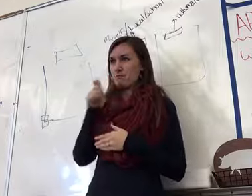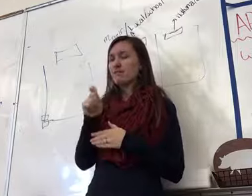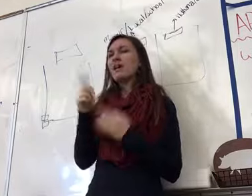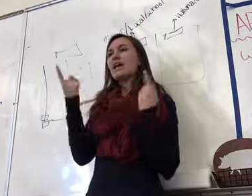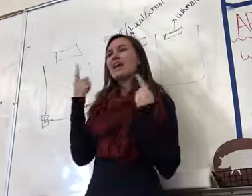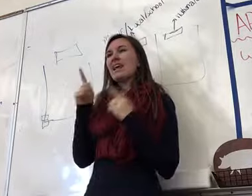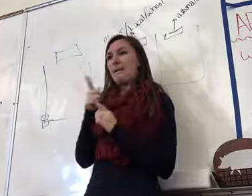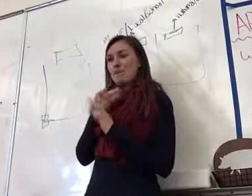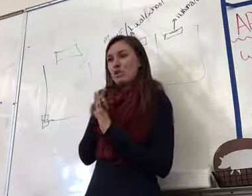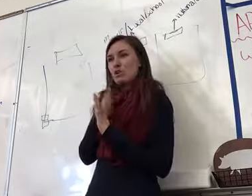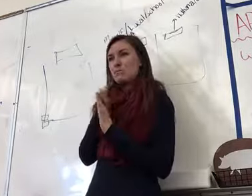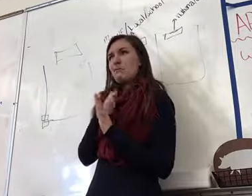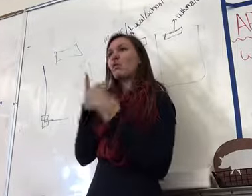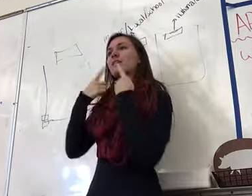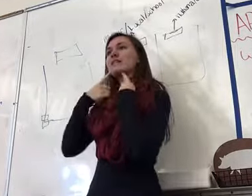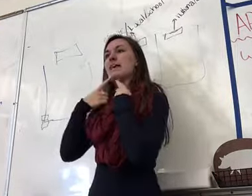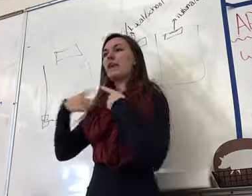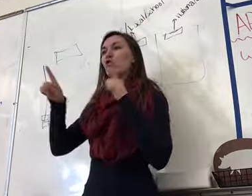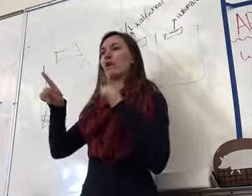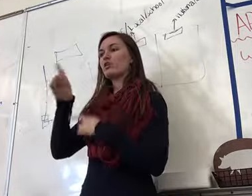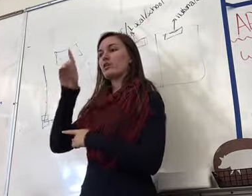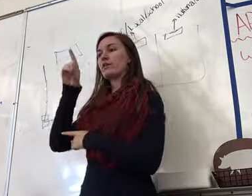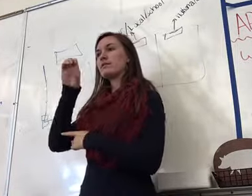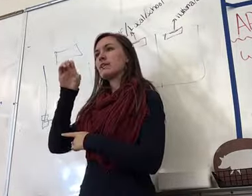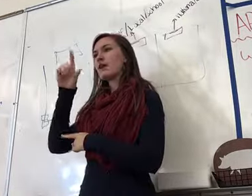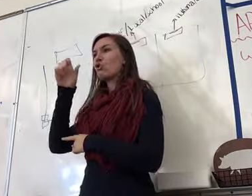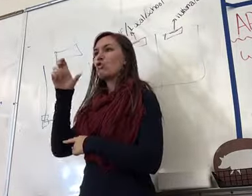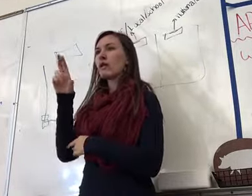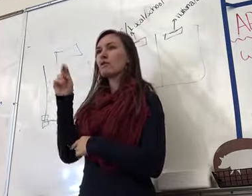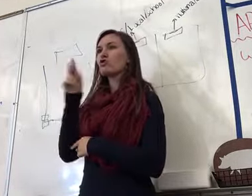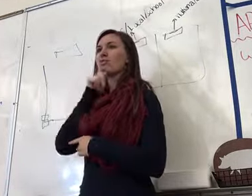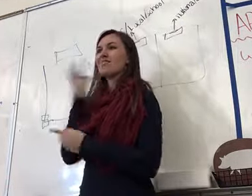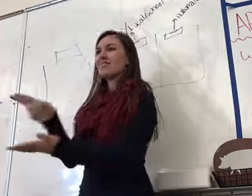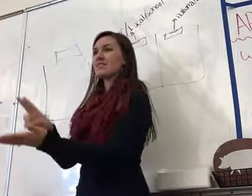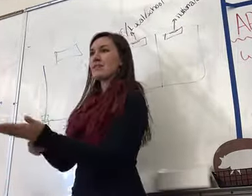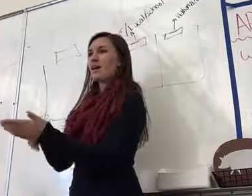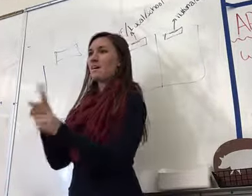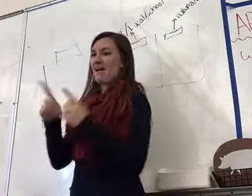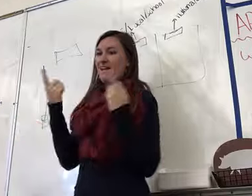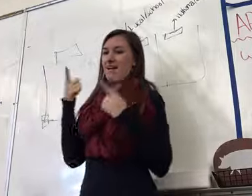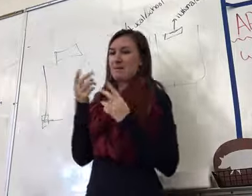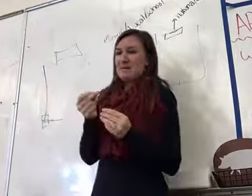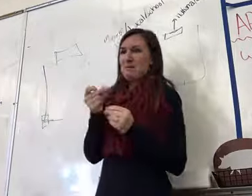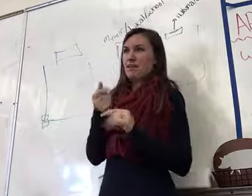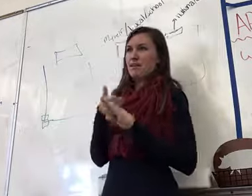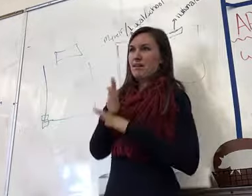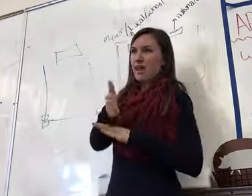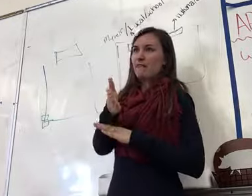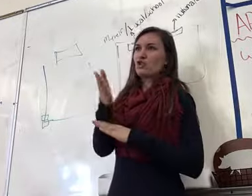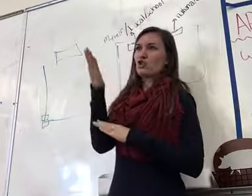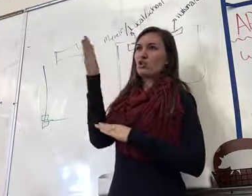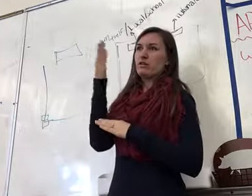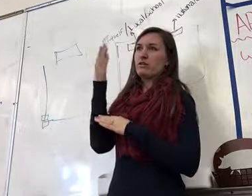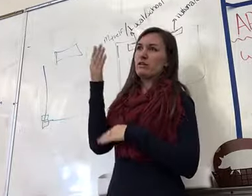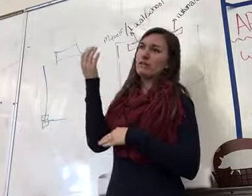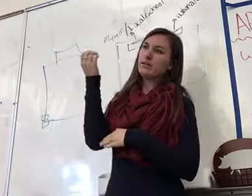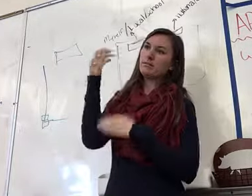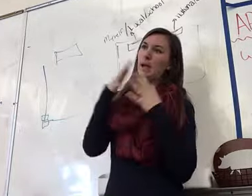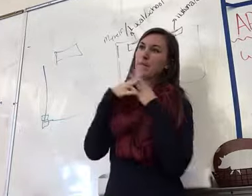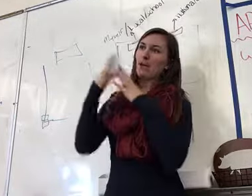Declaration is signed, but really becomes important immediately after the American Revolution. So what happens with the Articles of Confederation is they're going